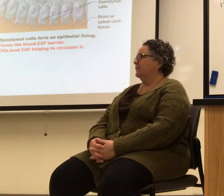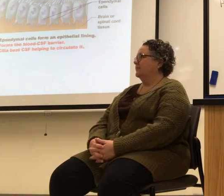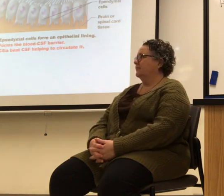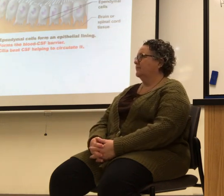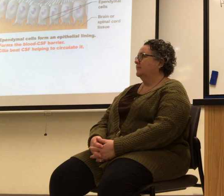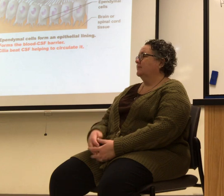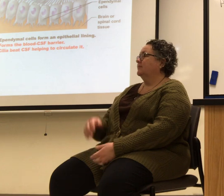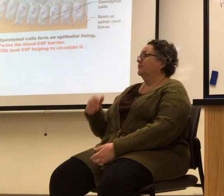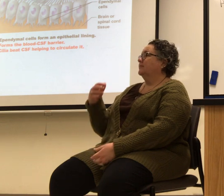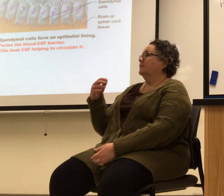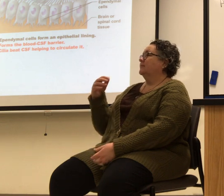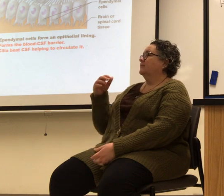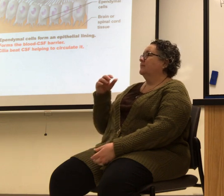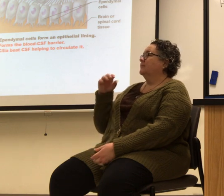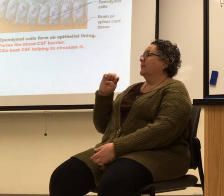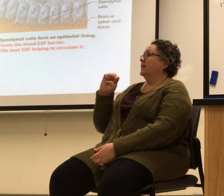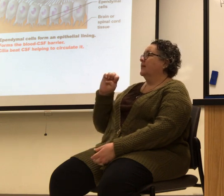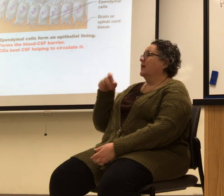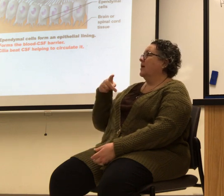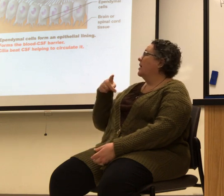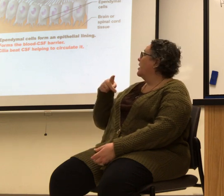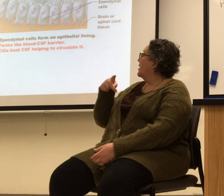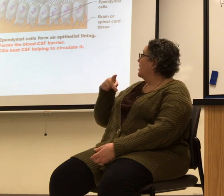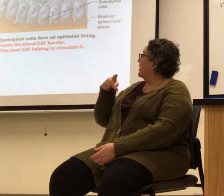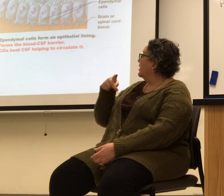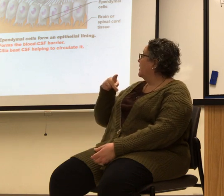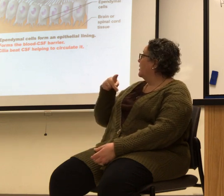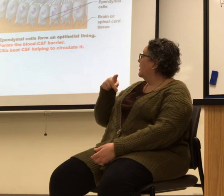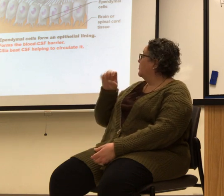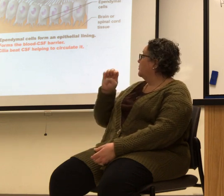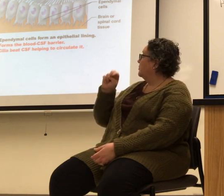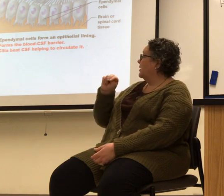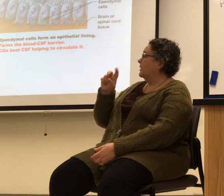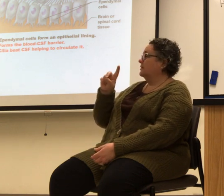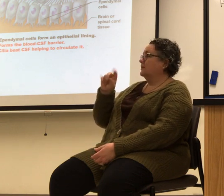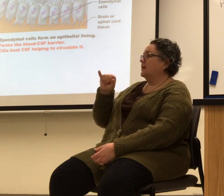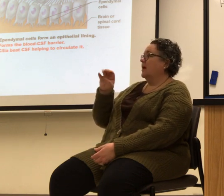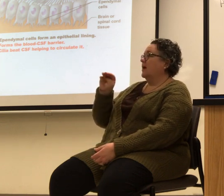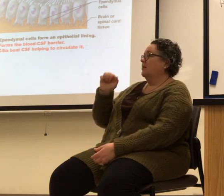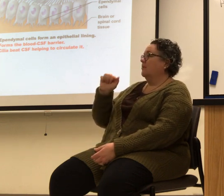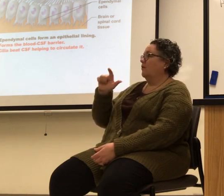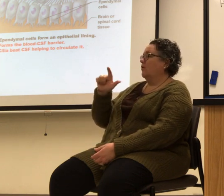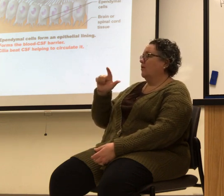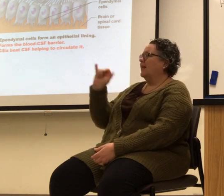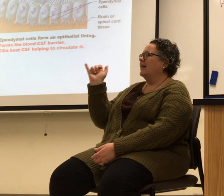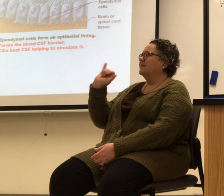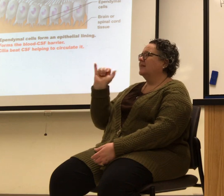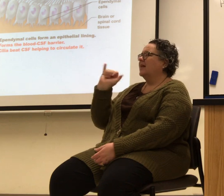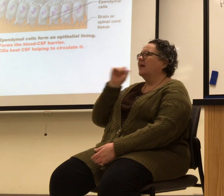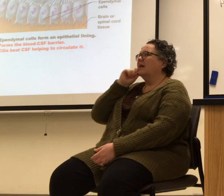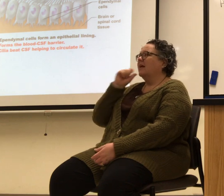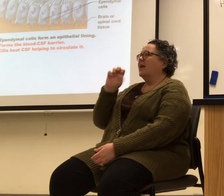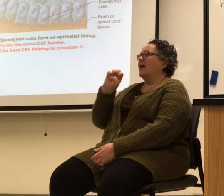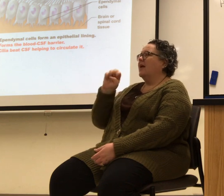Ependymal cells, they're like an epithelial lining, and they create what's called a blood CSF